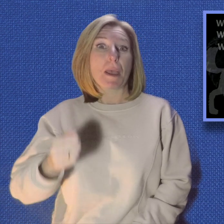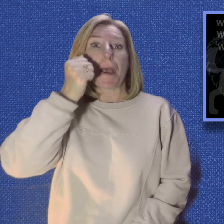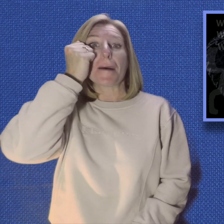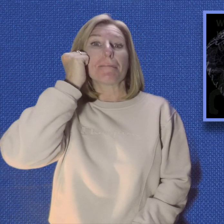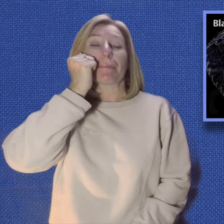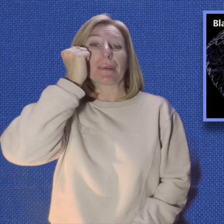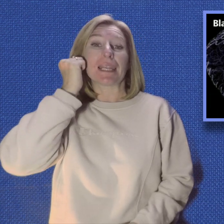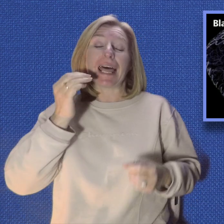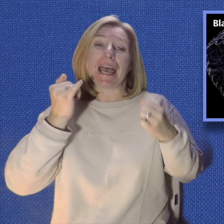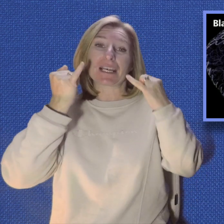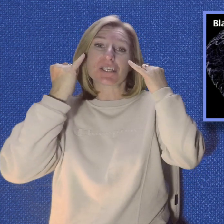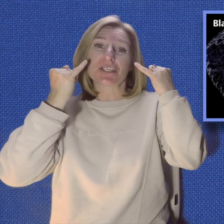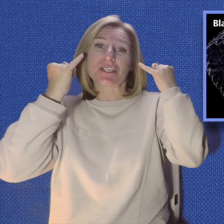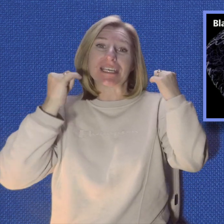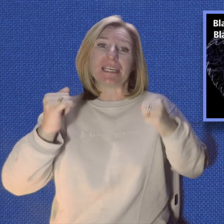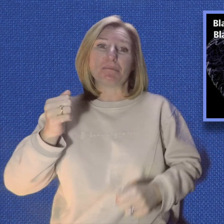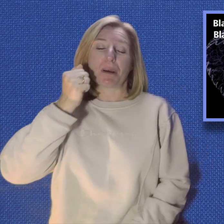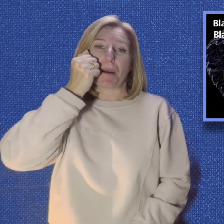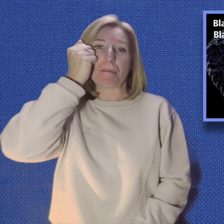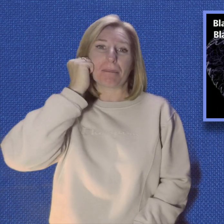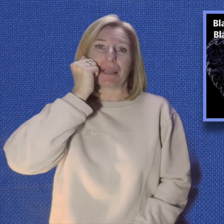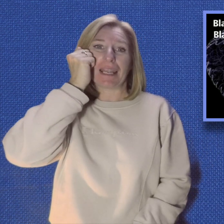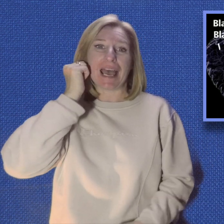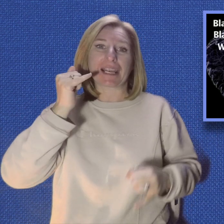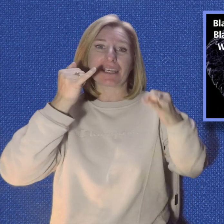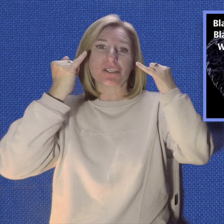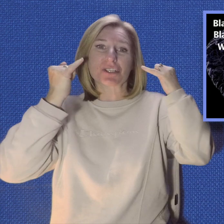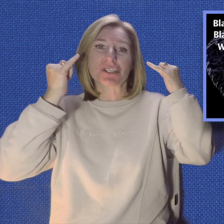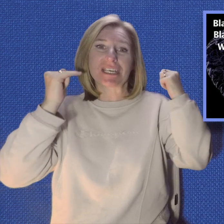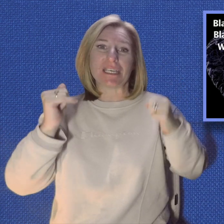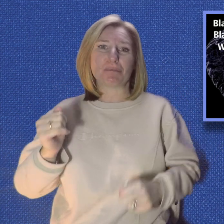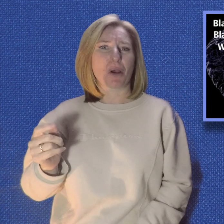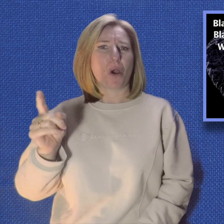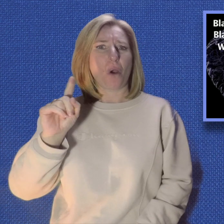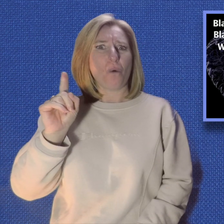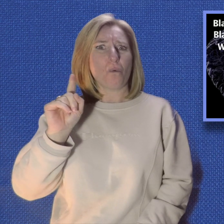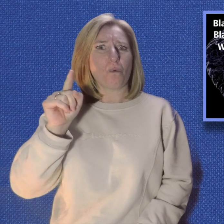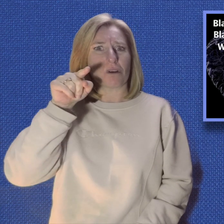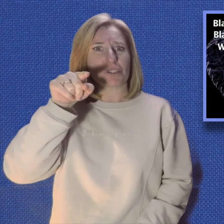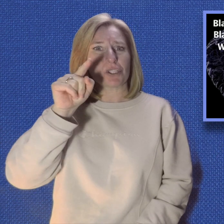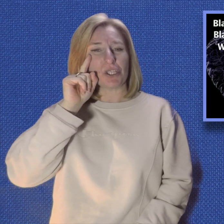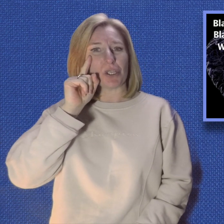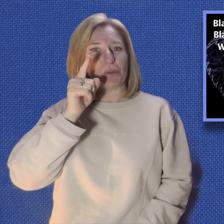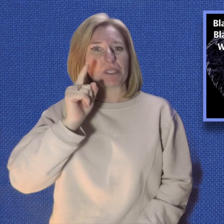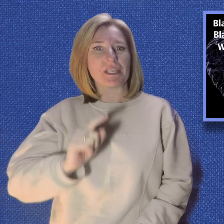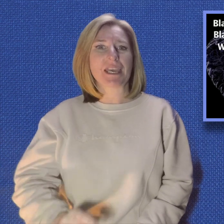Black sheep, black sheep, what do you see?